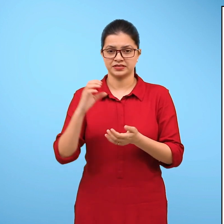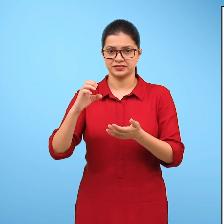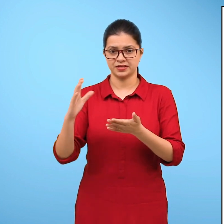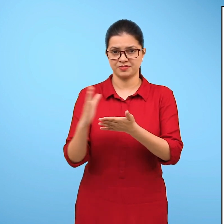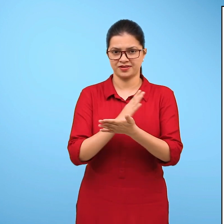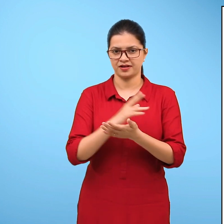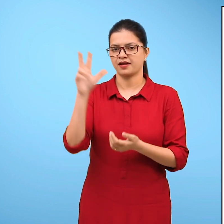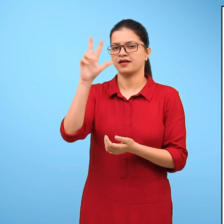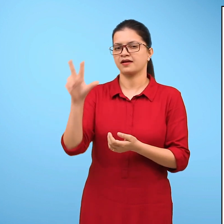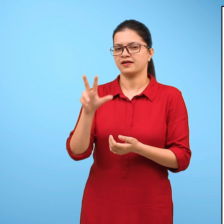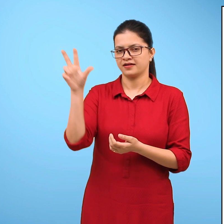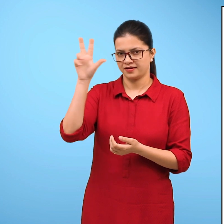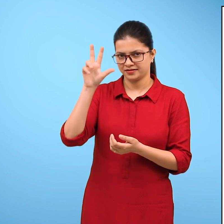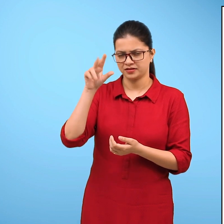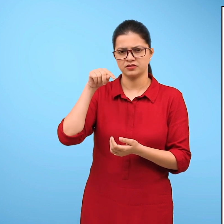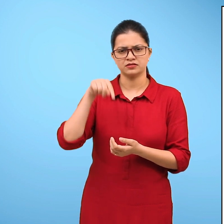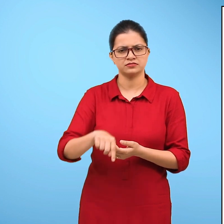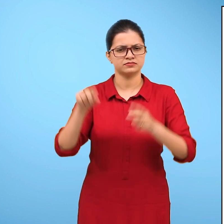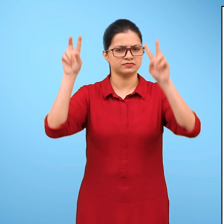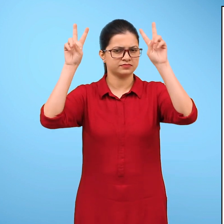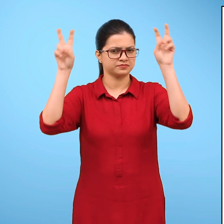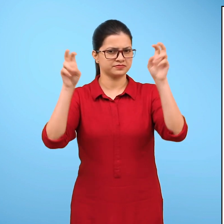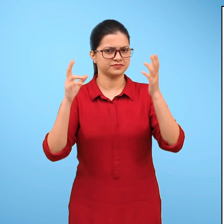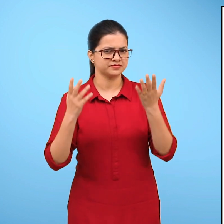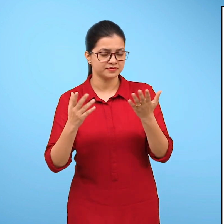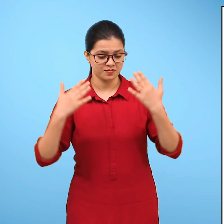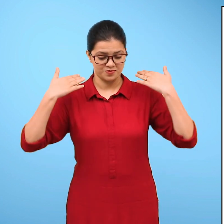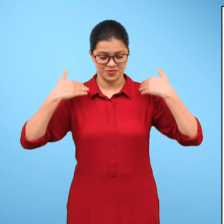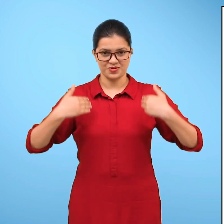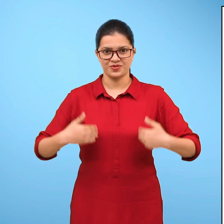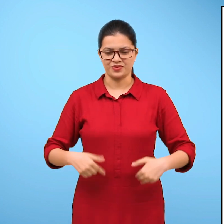This is the Lesson 8, titled Body Movements.